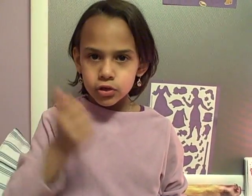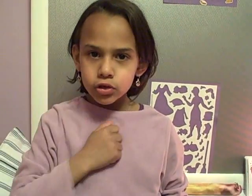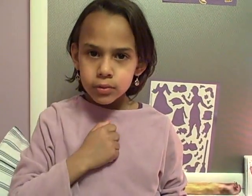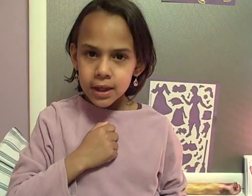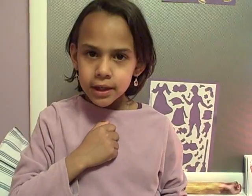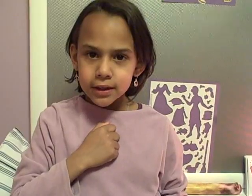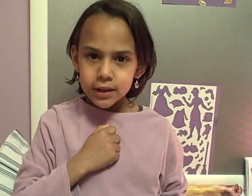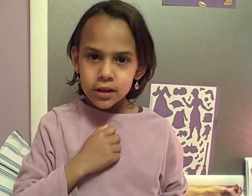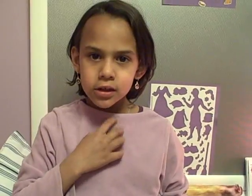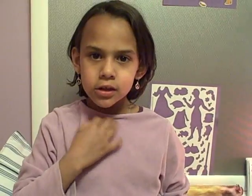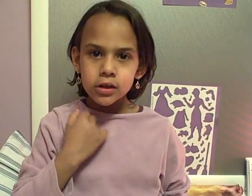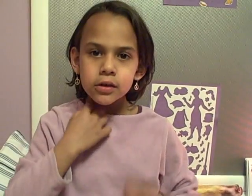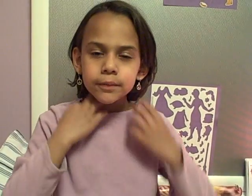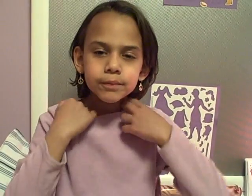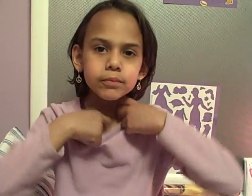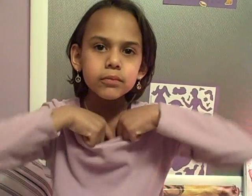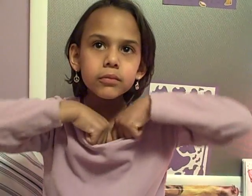To myself,